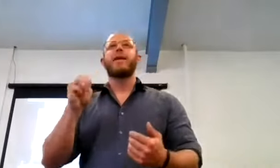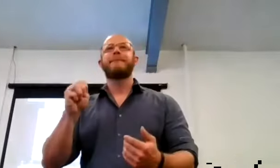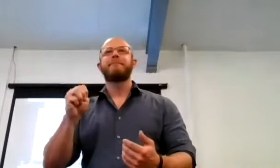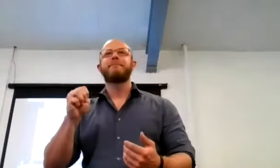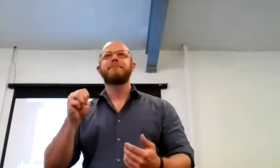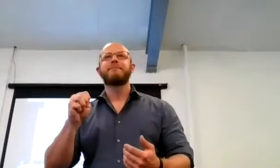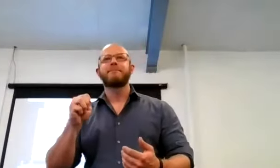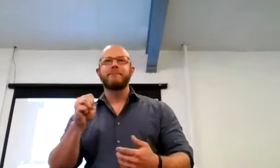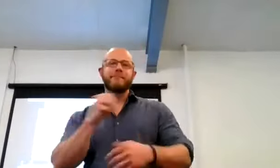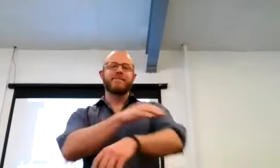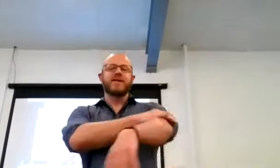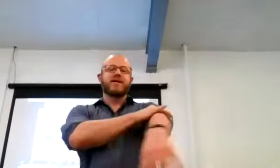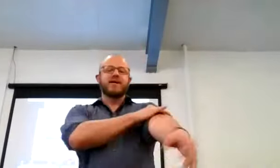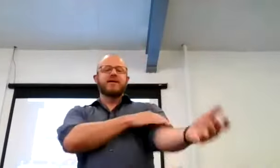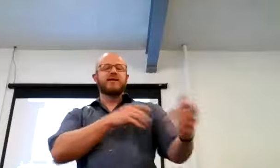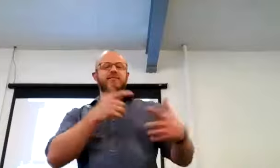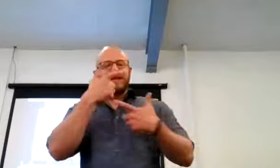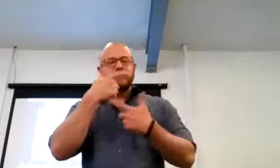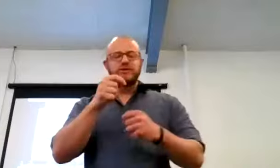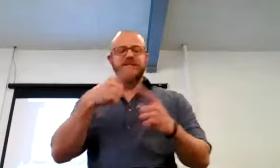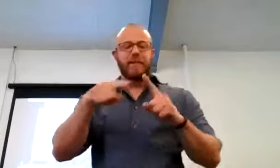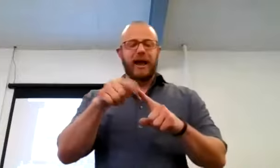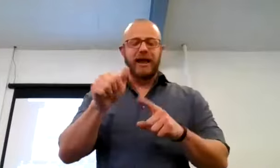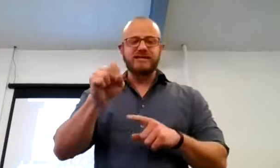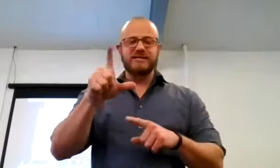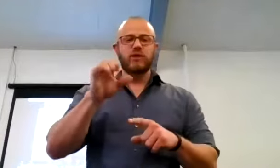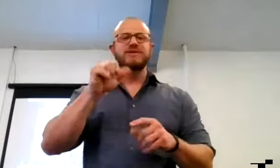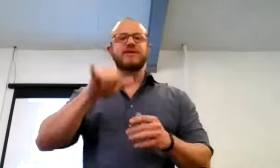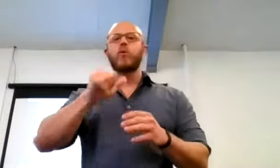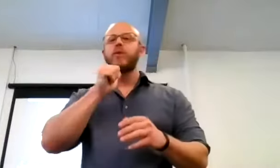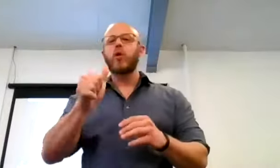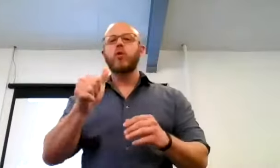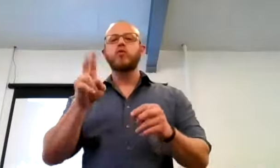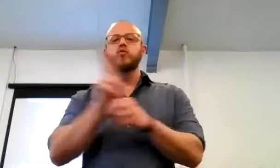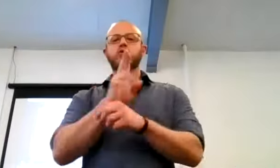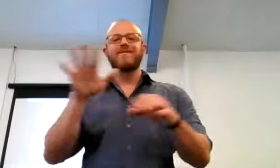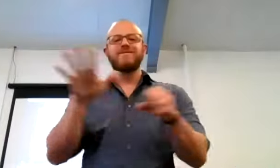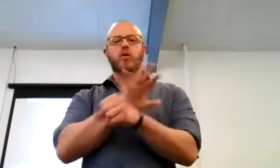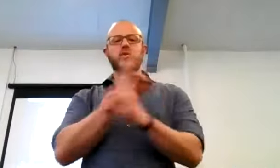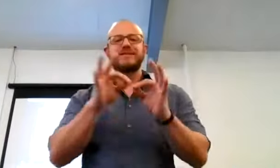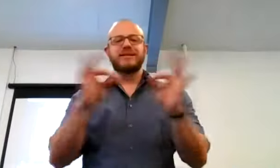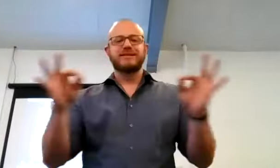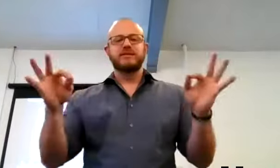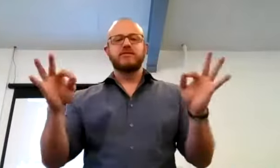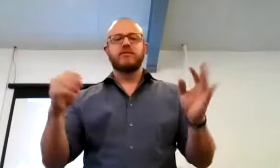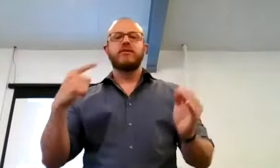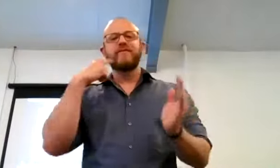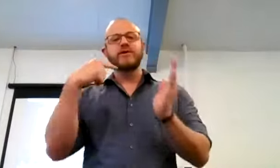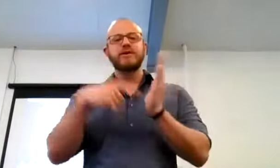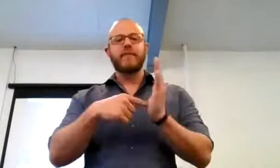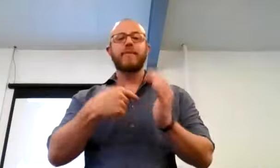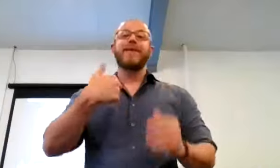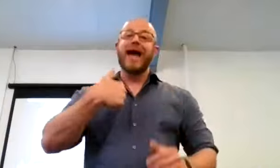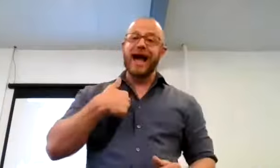say I am. And it's very interesting because on ASL, we don't even use the full sentence when it comes to